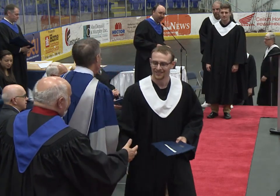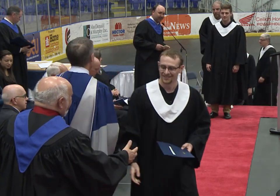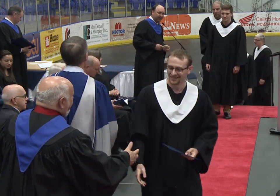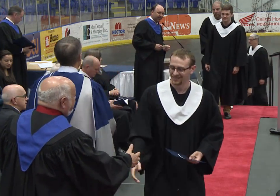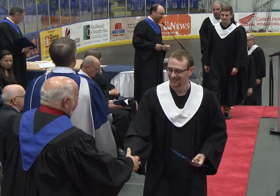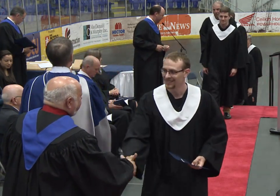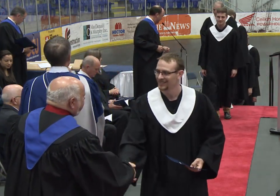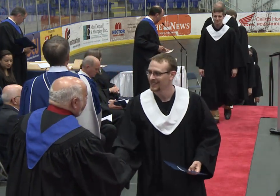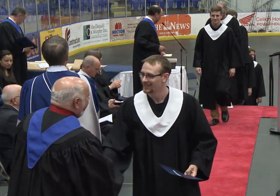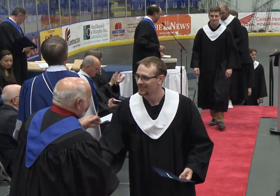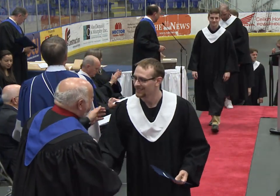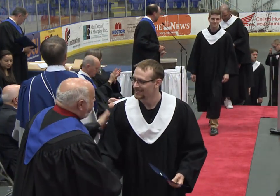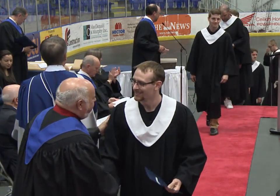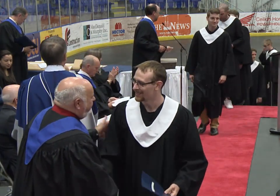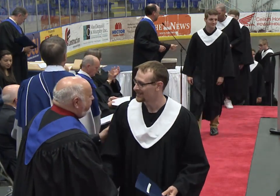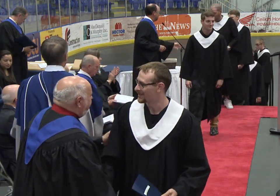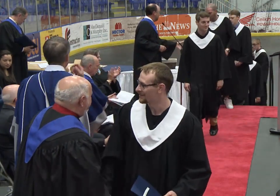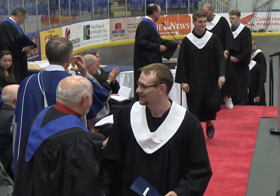Corey Haas.